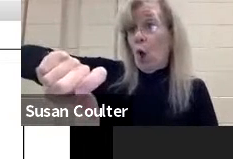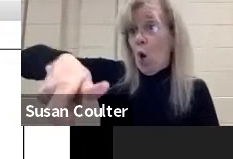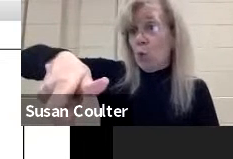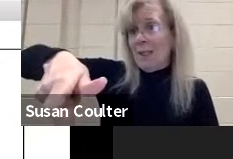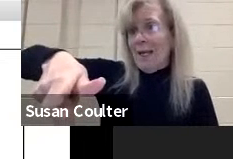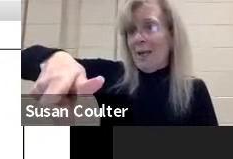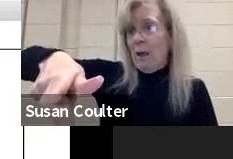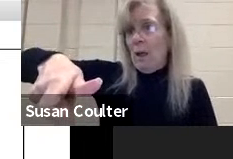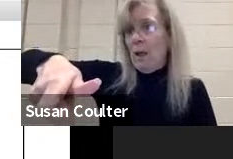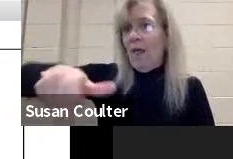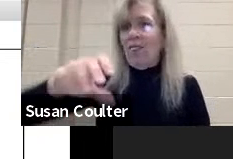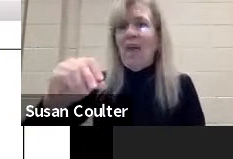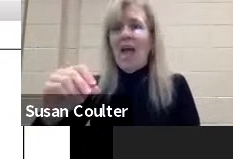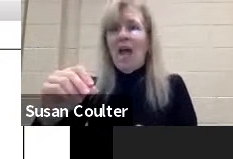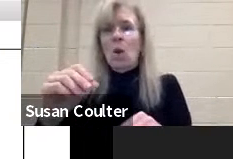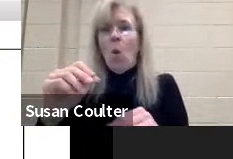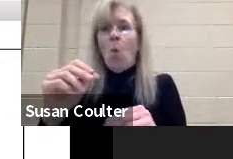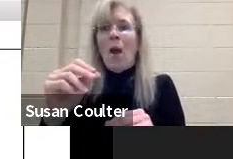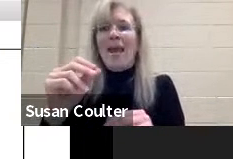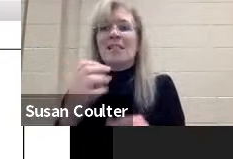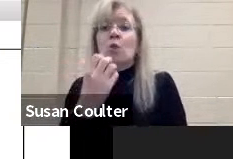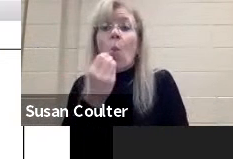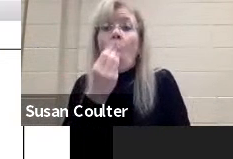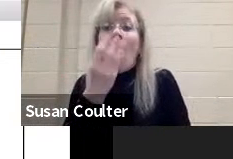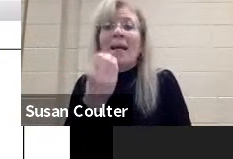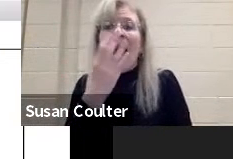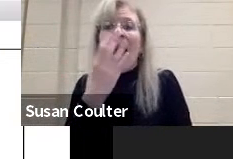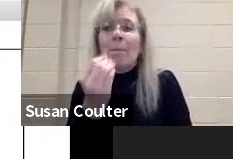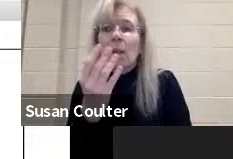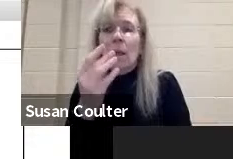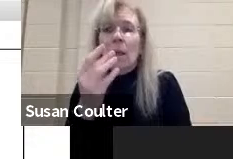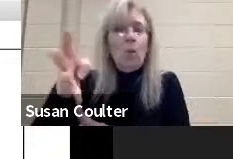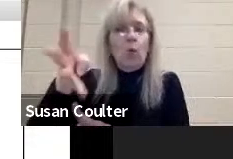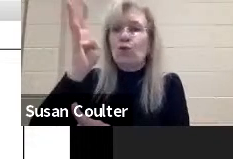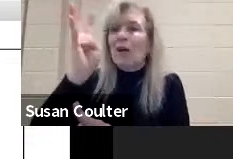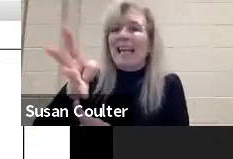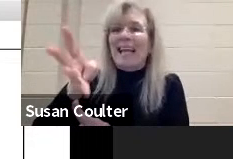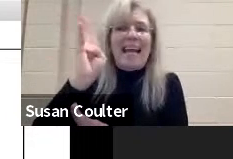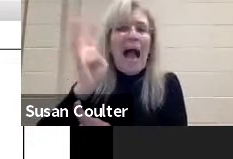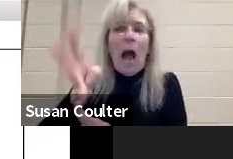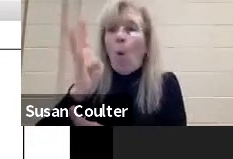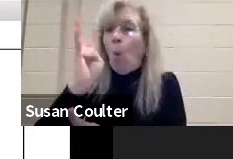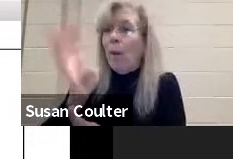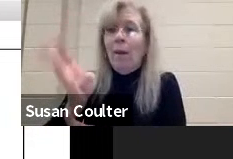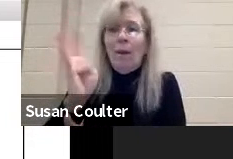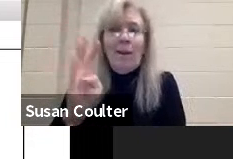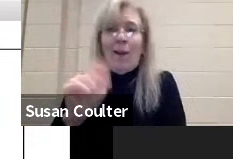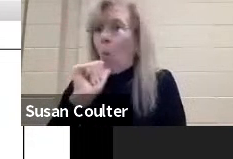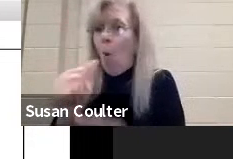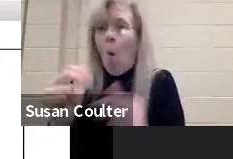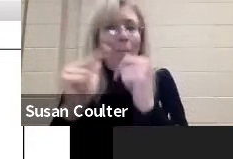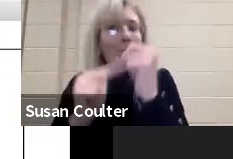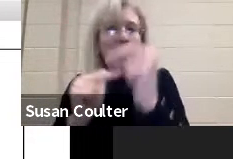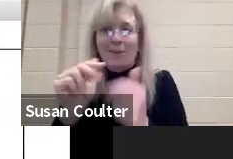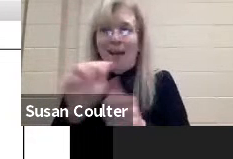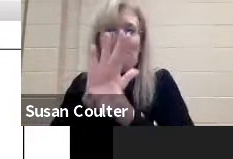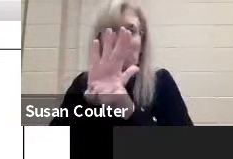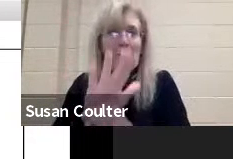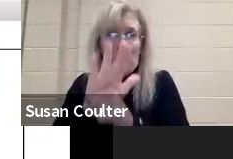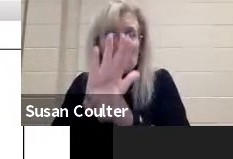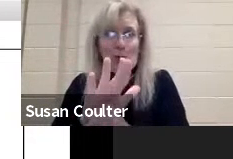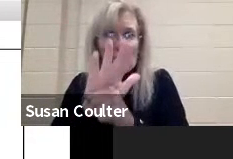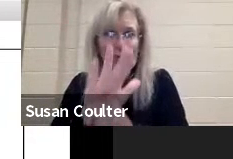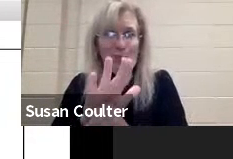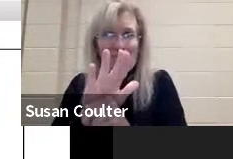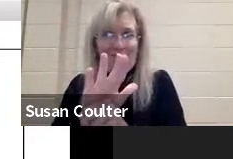to close it, then when it's warming up, it will just leak out. It won't build up